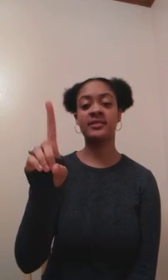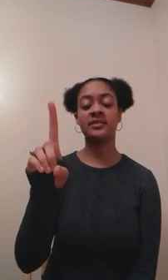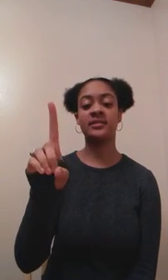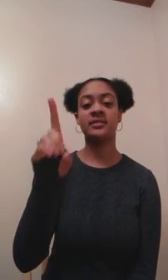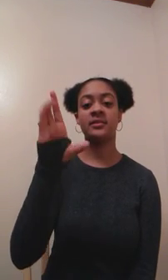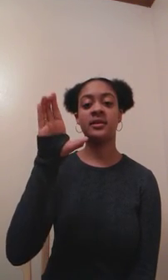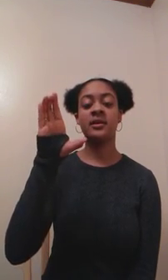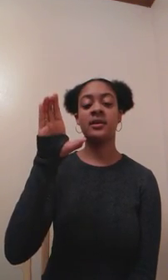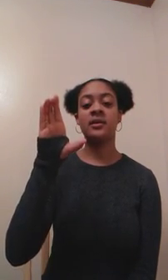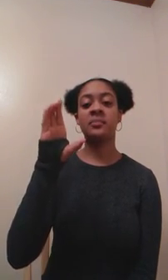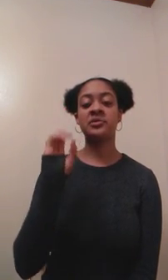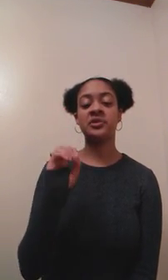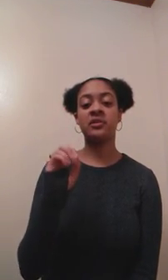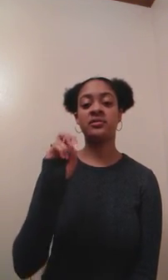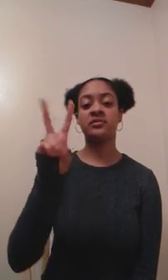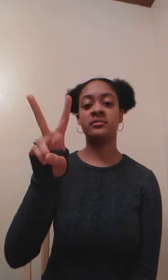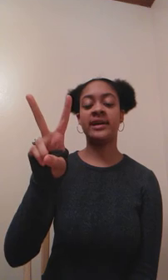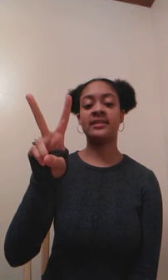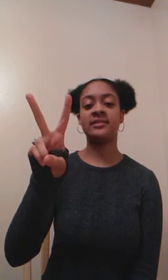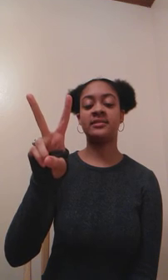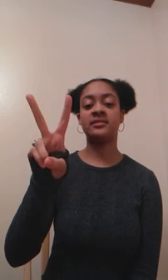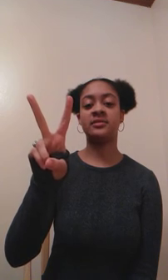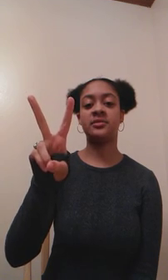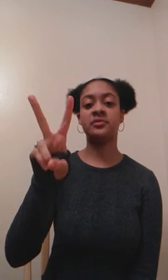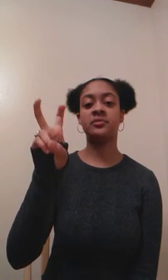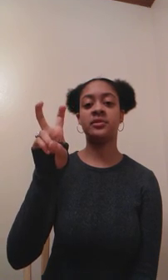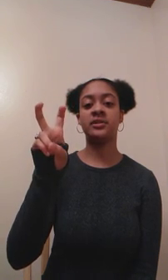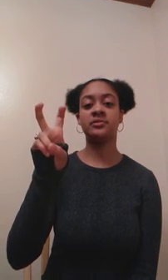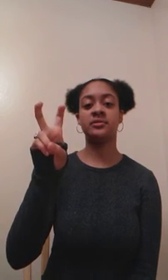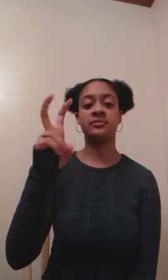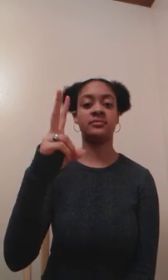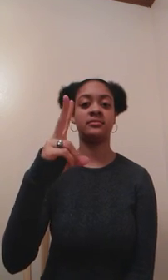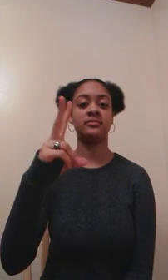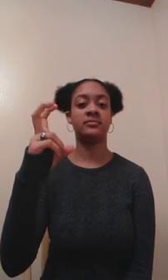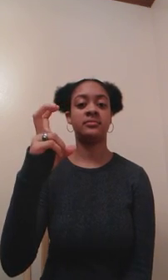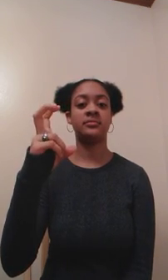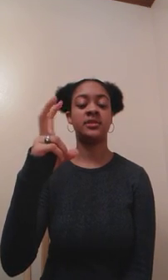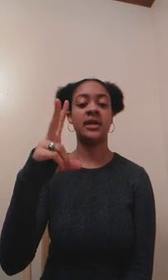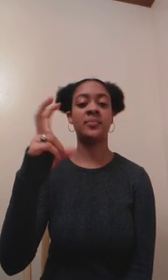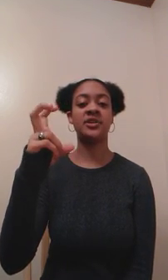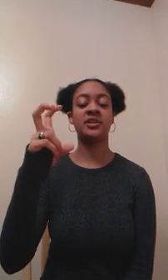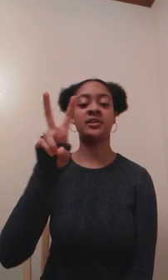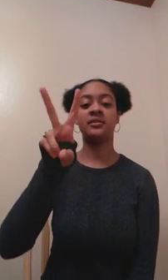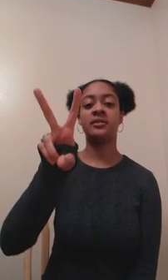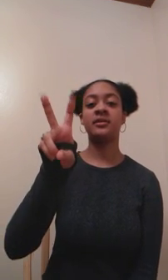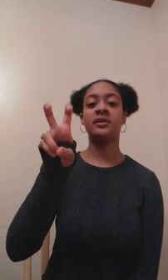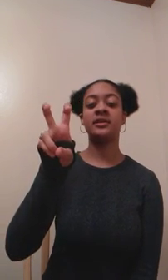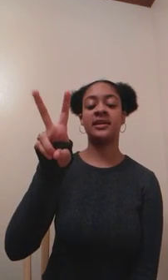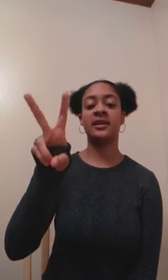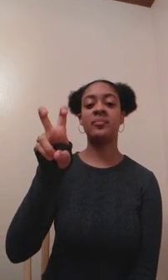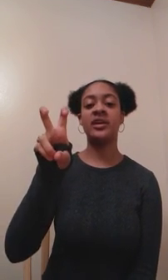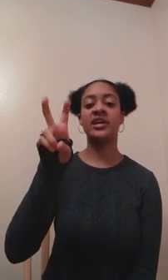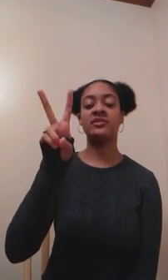correct, but you could also do like this, 200. See how I pinch it in? It's like a combination of